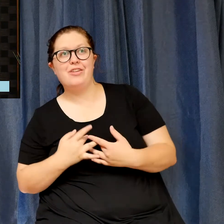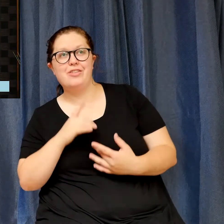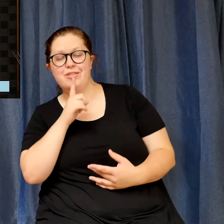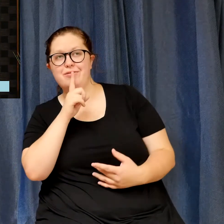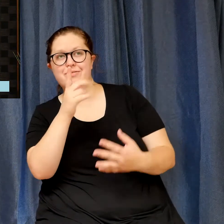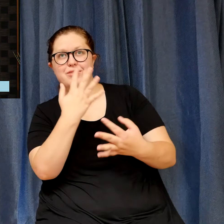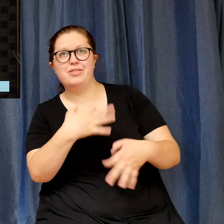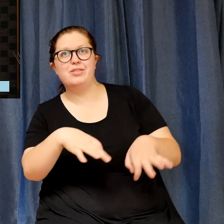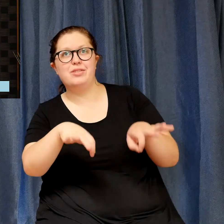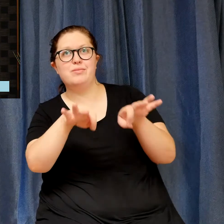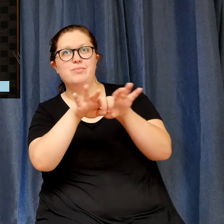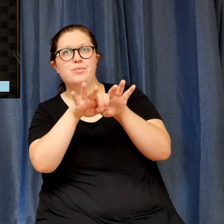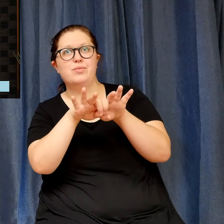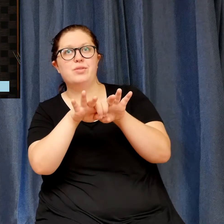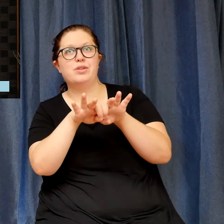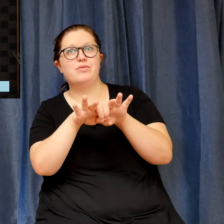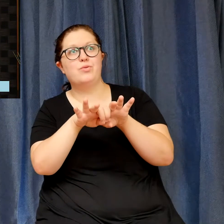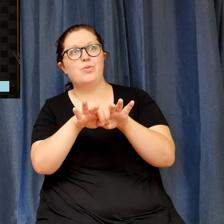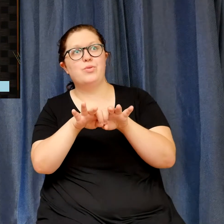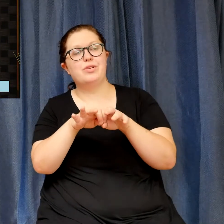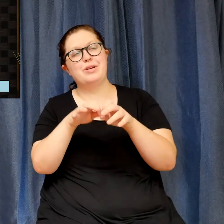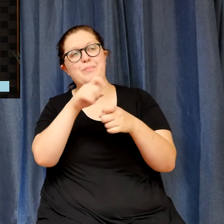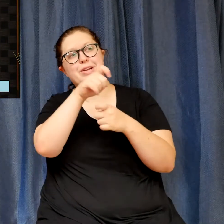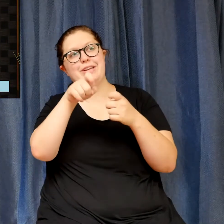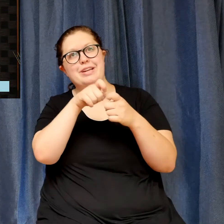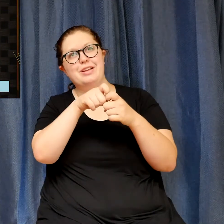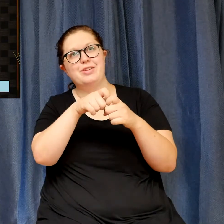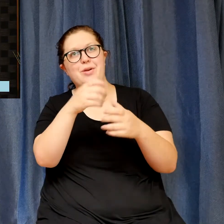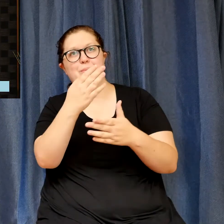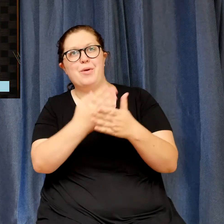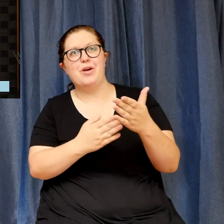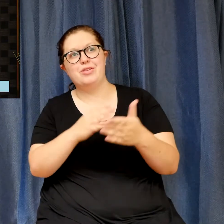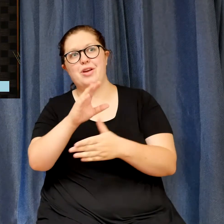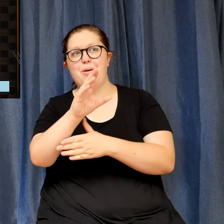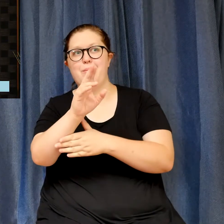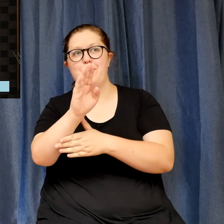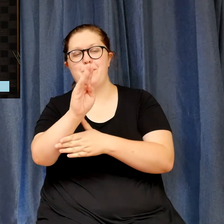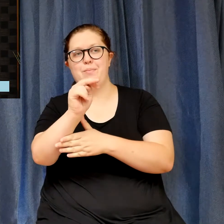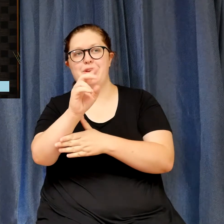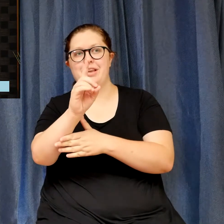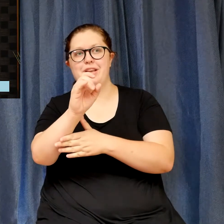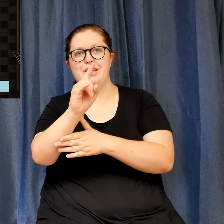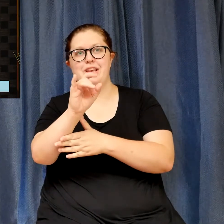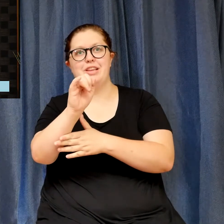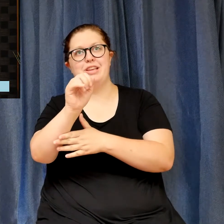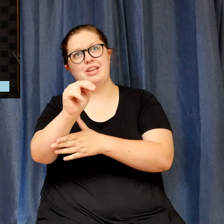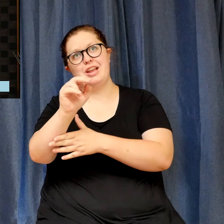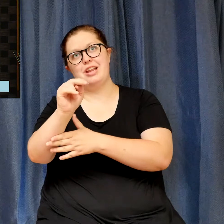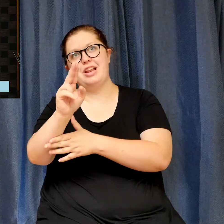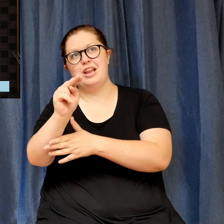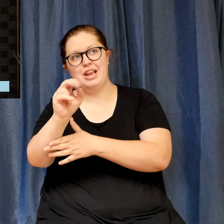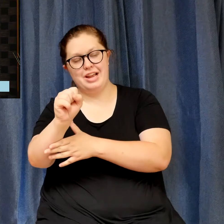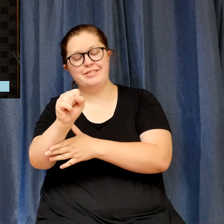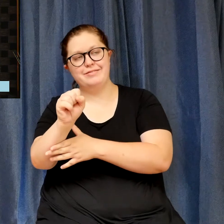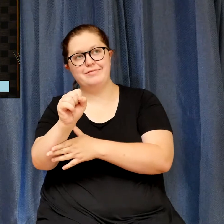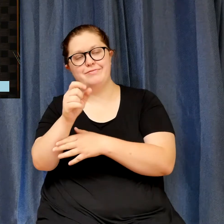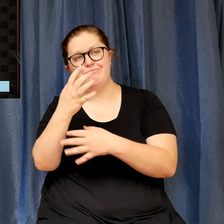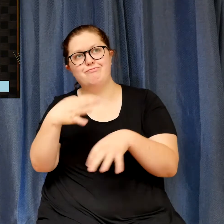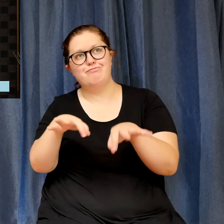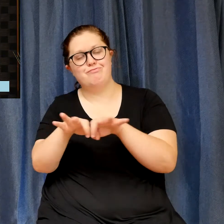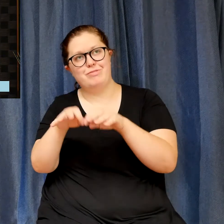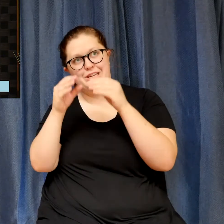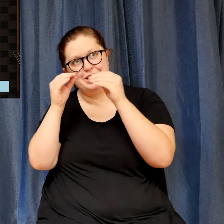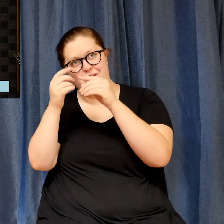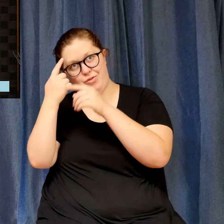this branch of Benedictine nuns. When I was diagnosed with what they called an